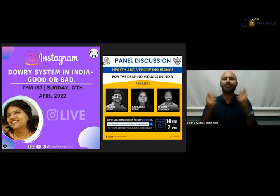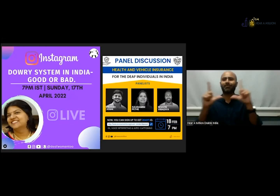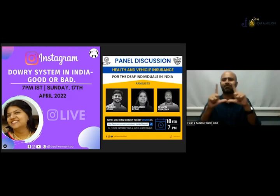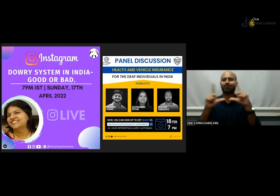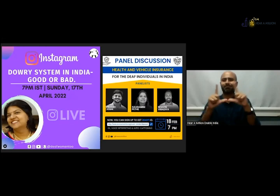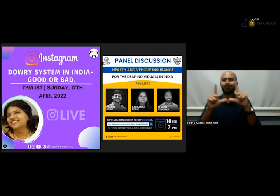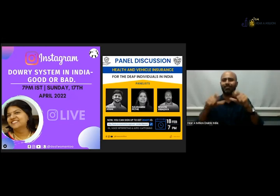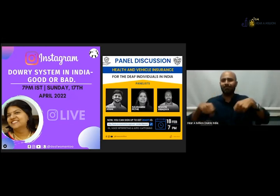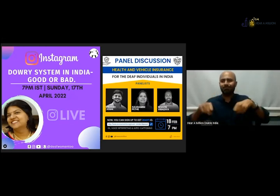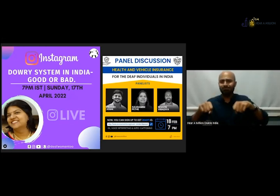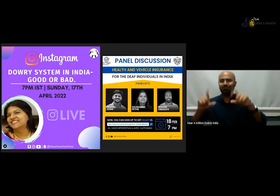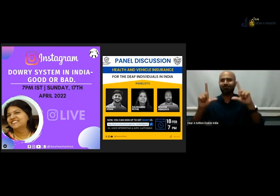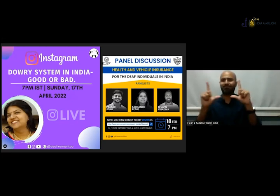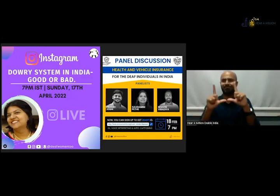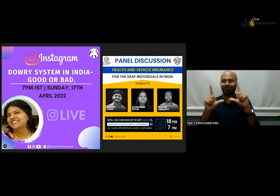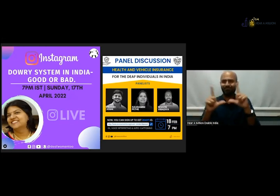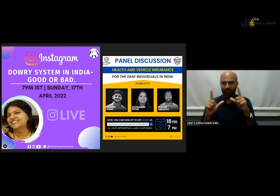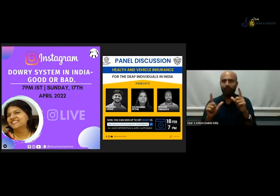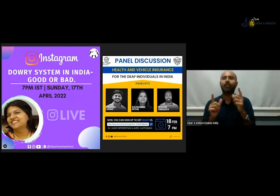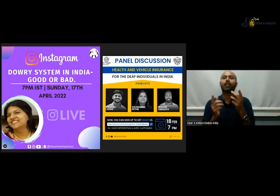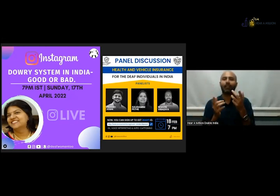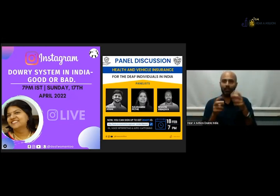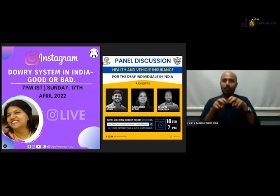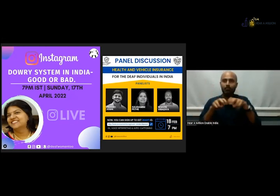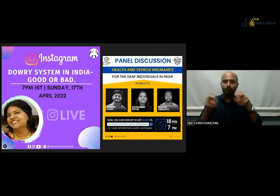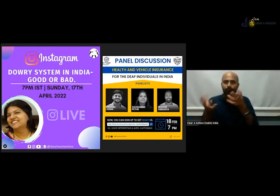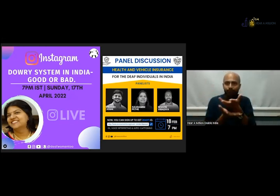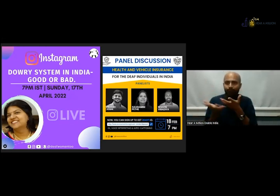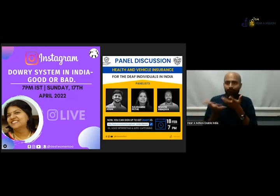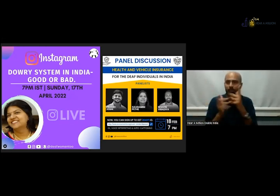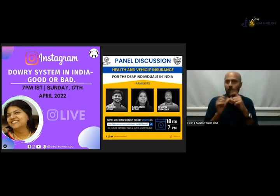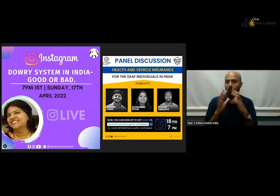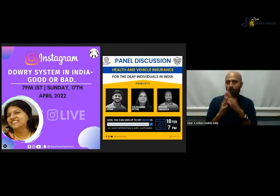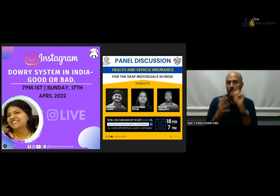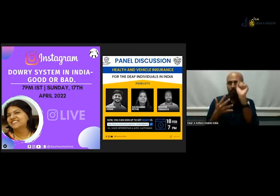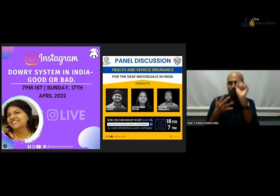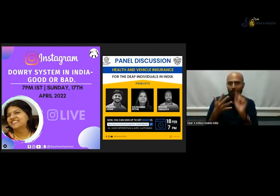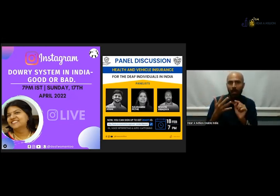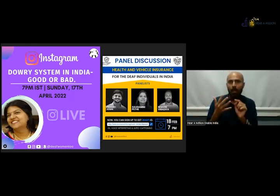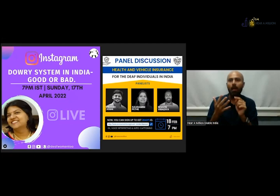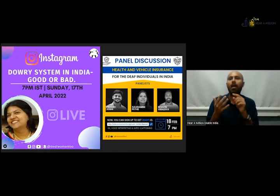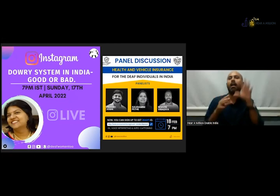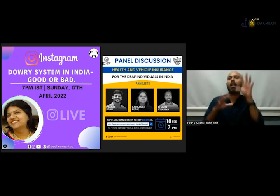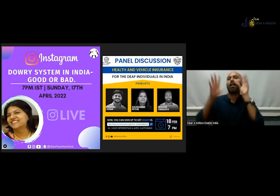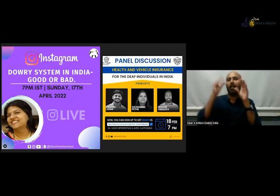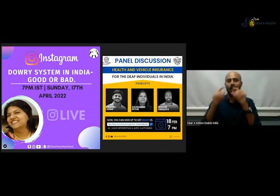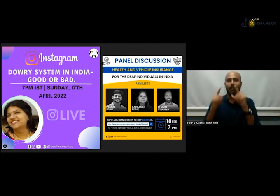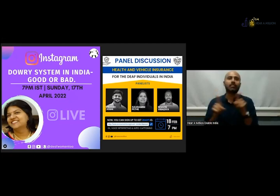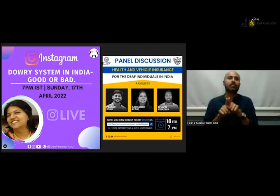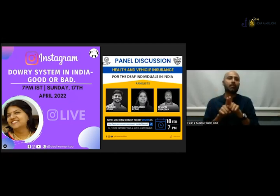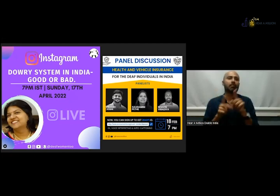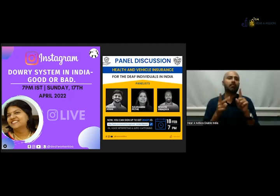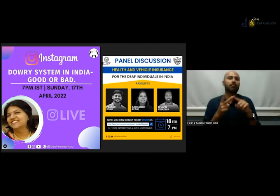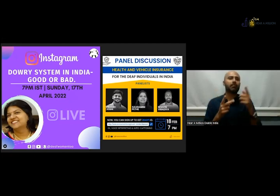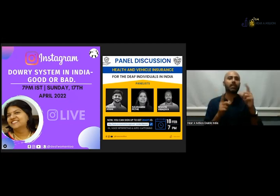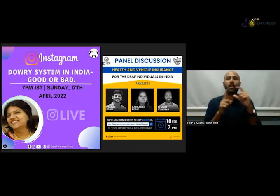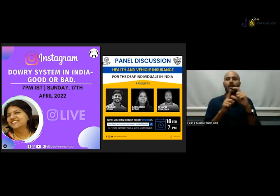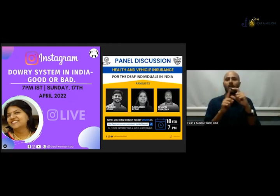So we had the panel discussion for a driving license for deaf people, and she explained